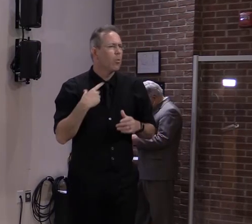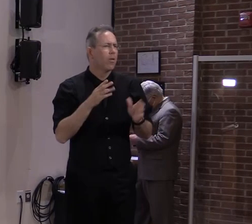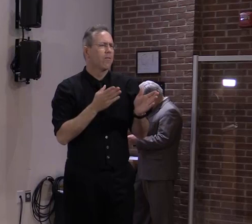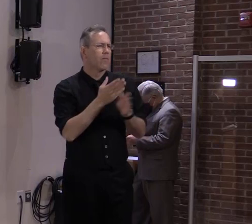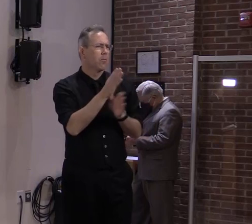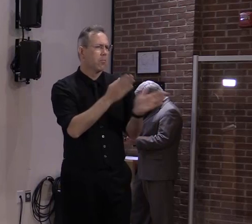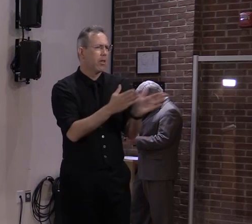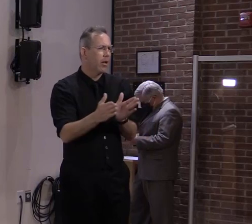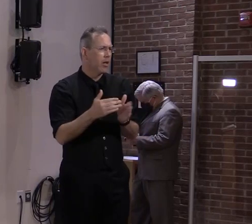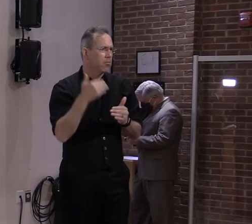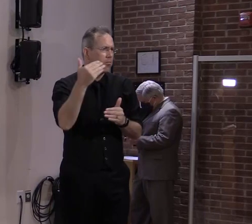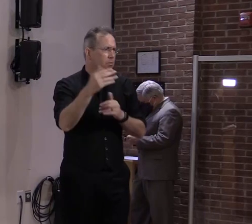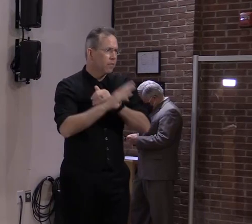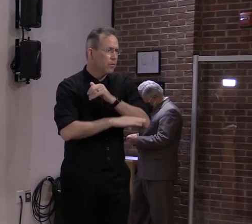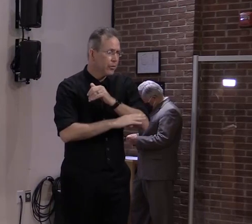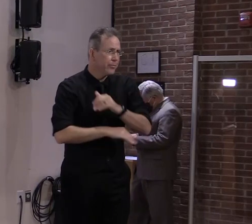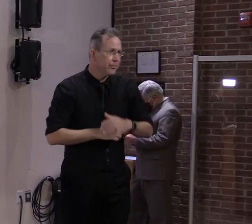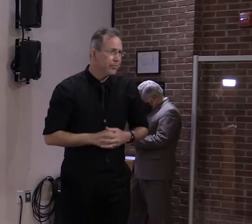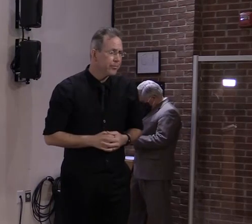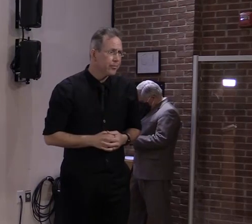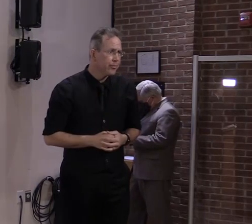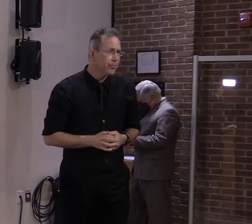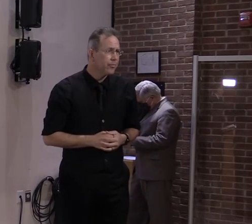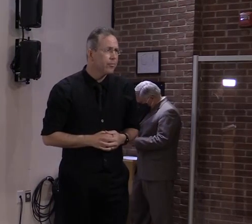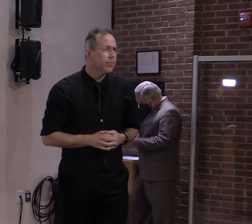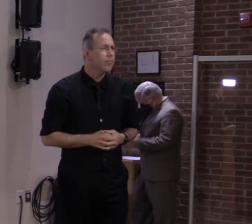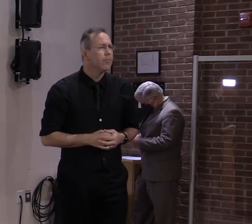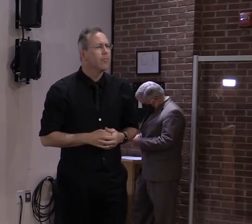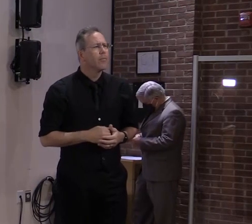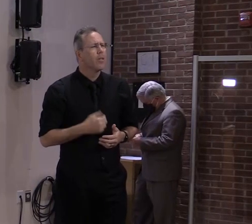going to have more answers about the efficacy of the vaccine